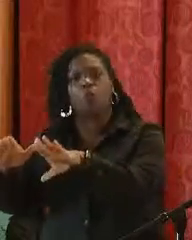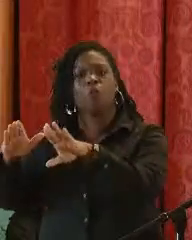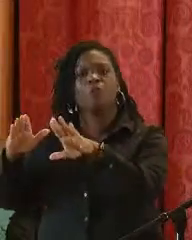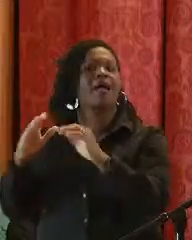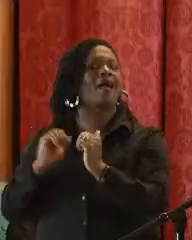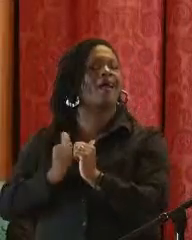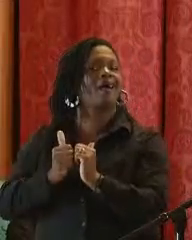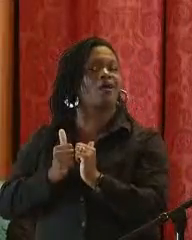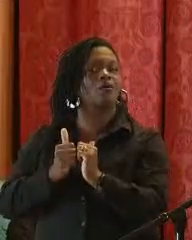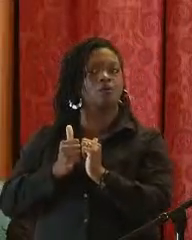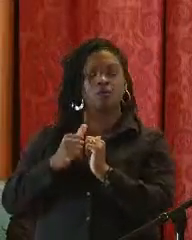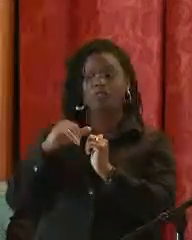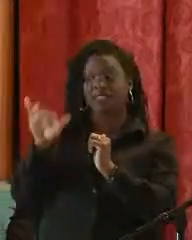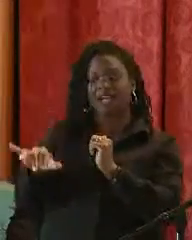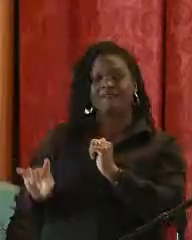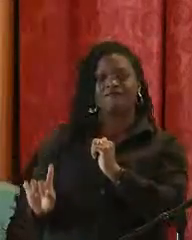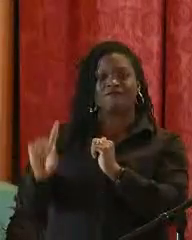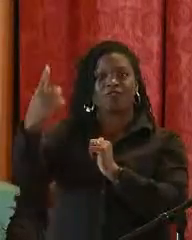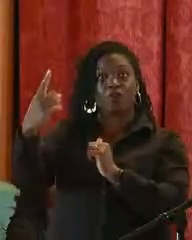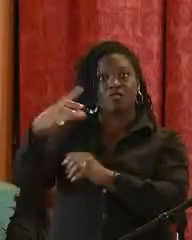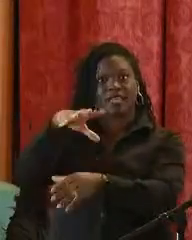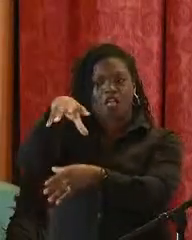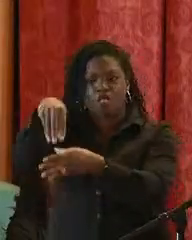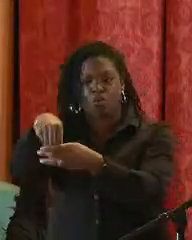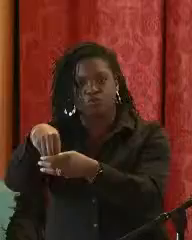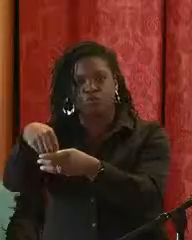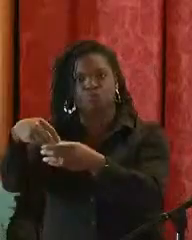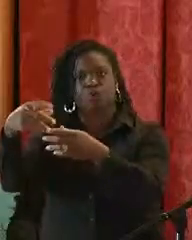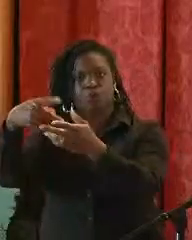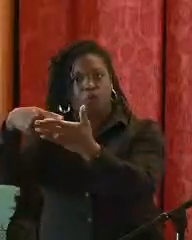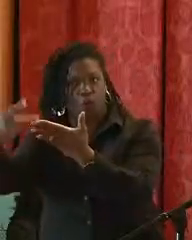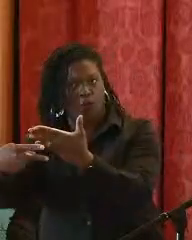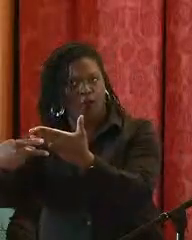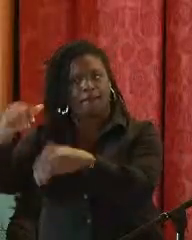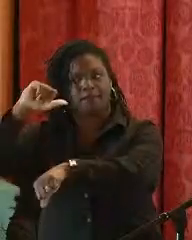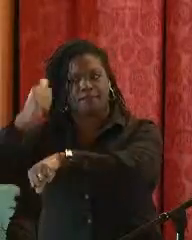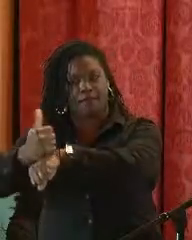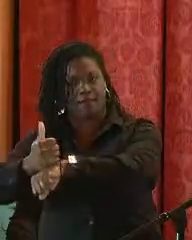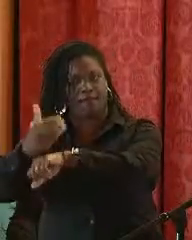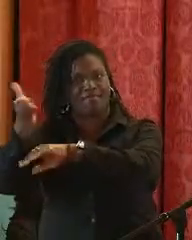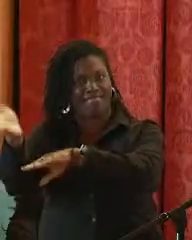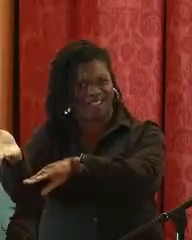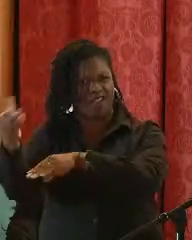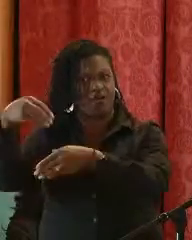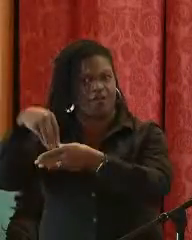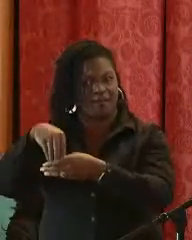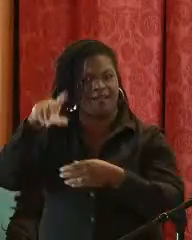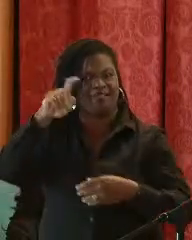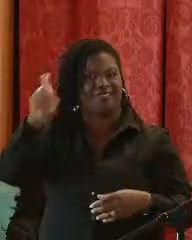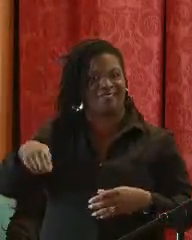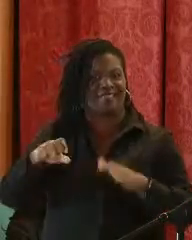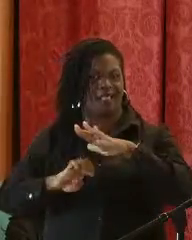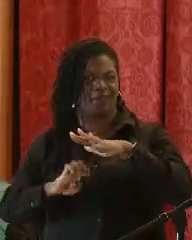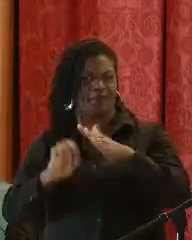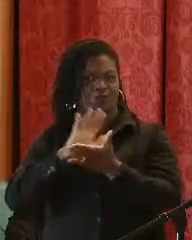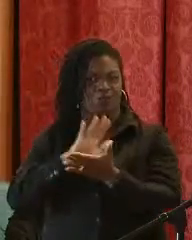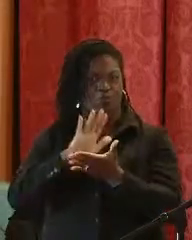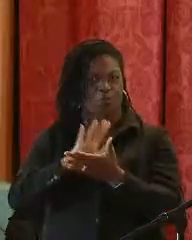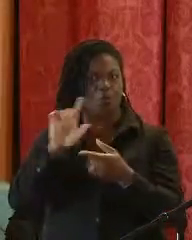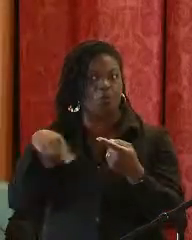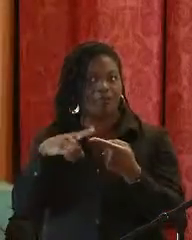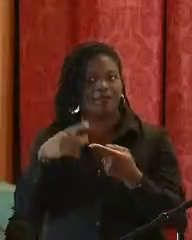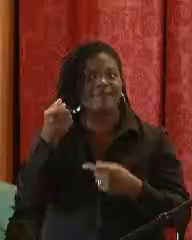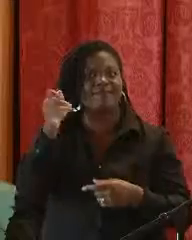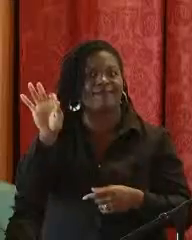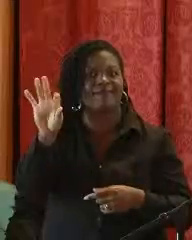implementation of the very first inclusion program for the students in a Texas elementary school in